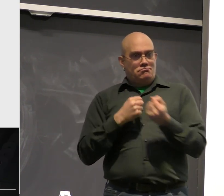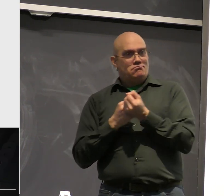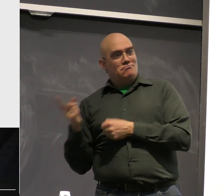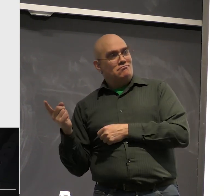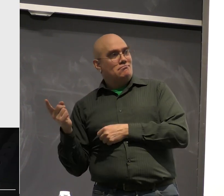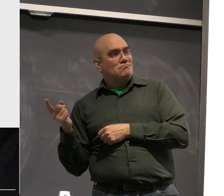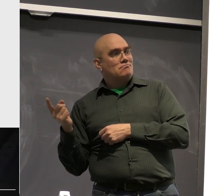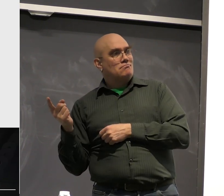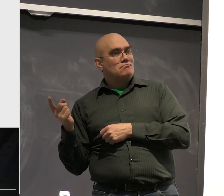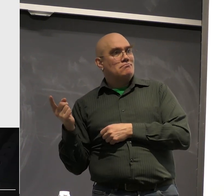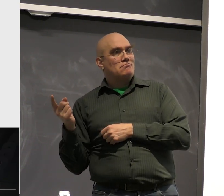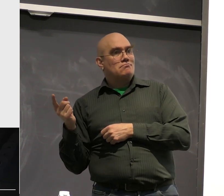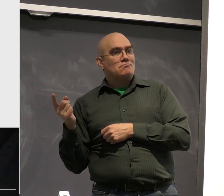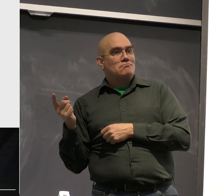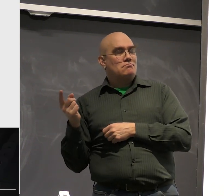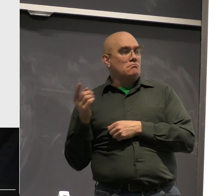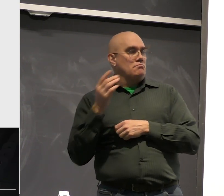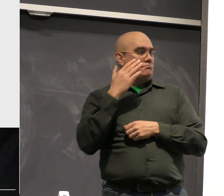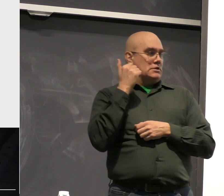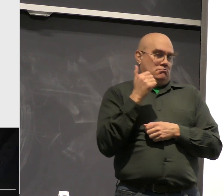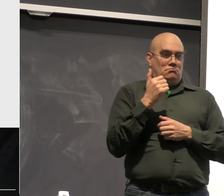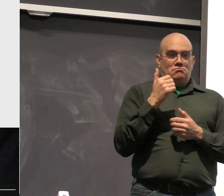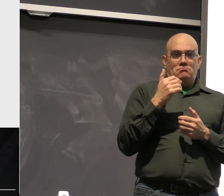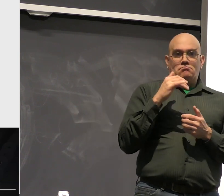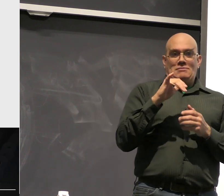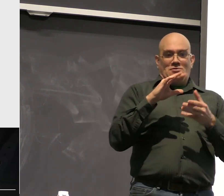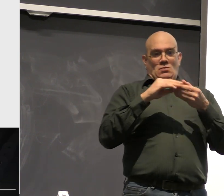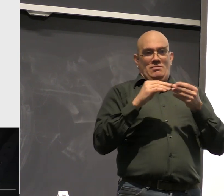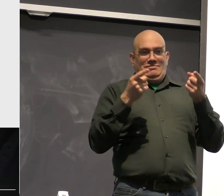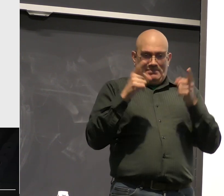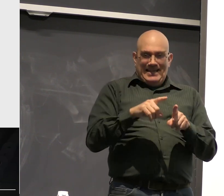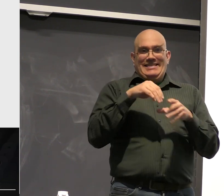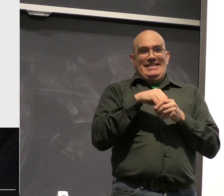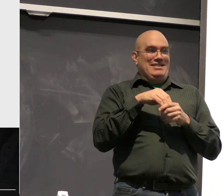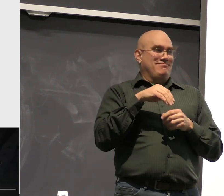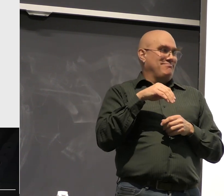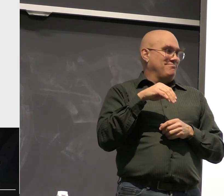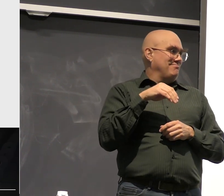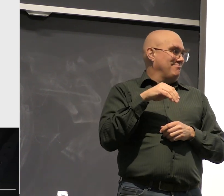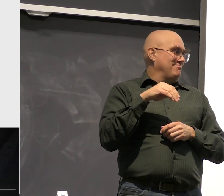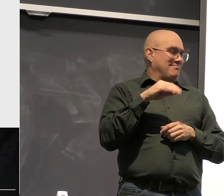upset and didn't necessarily support that, although I did, so he made that